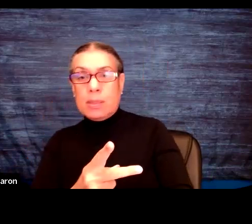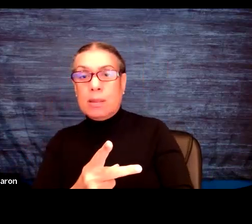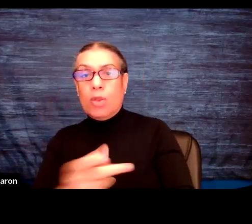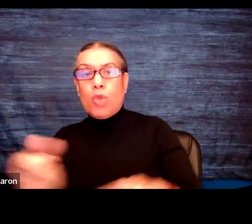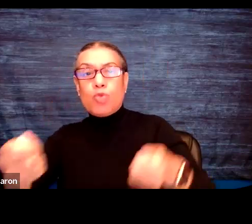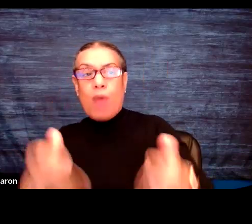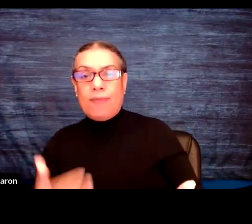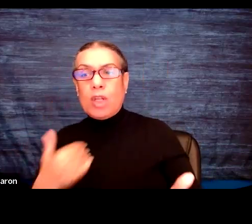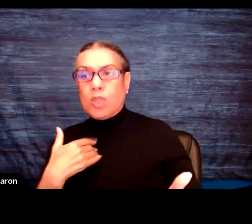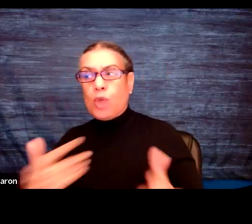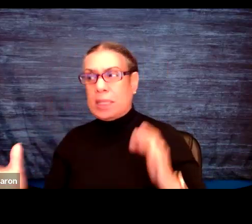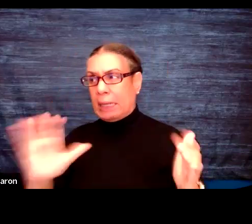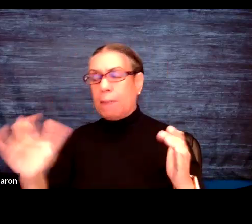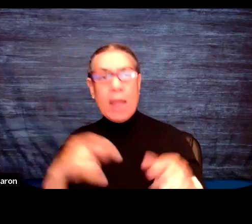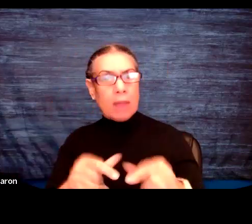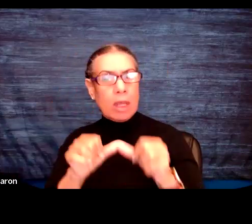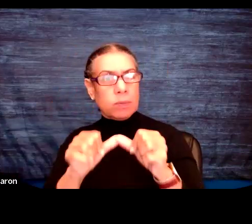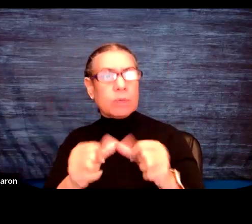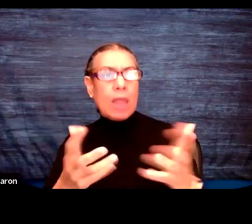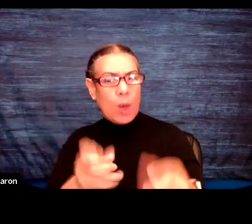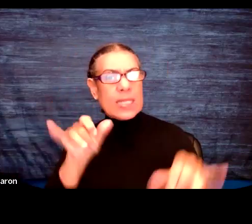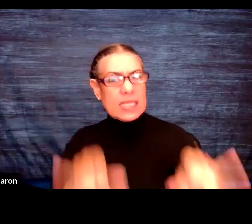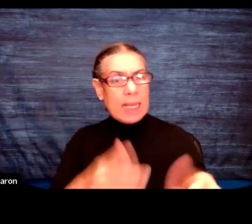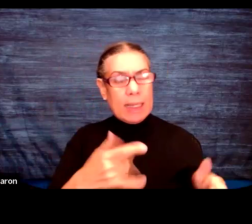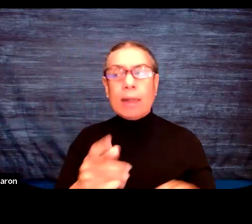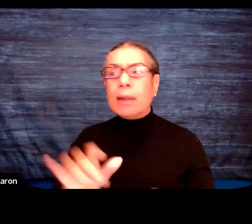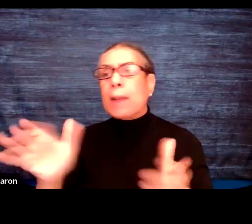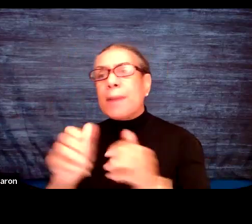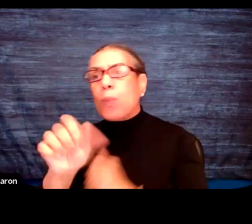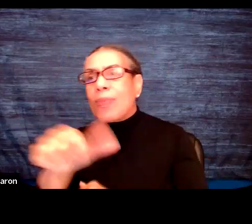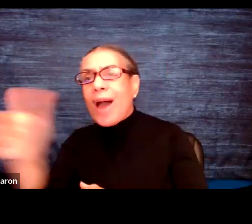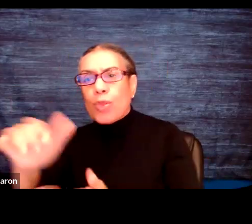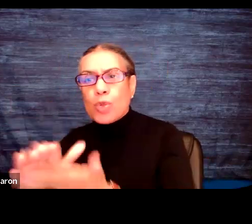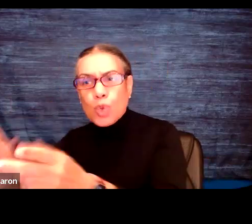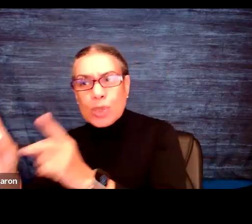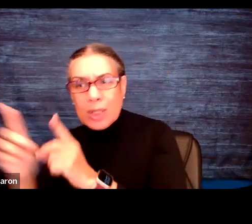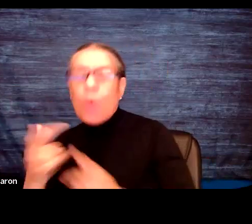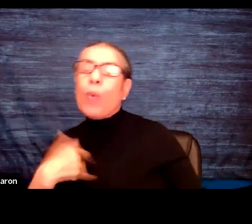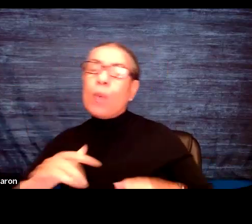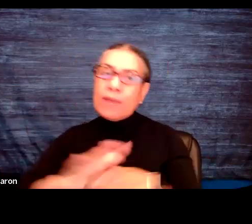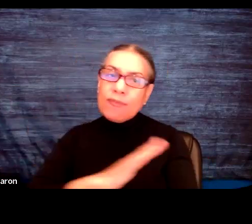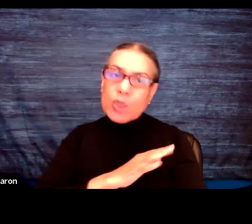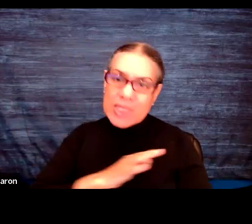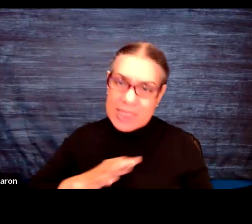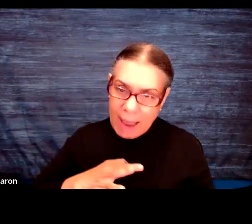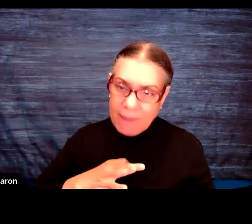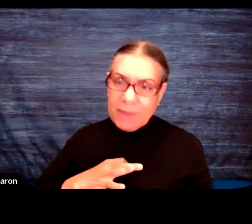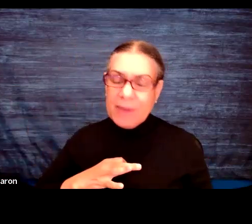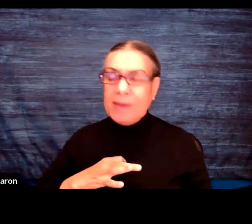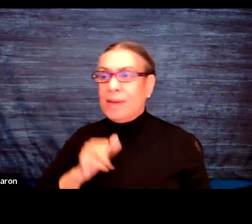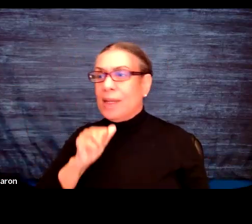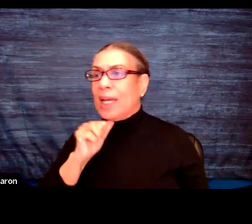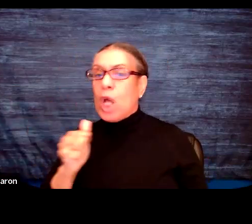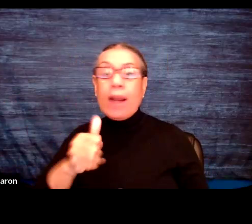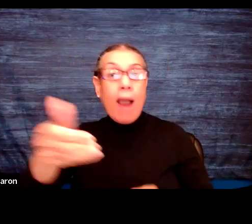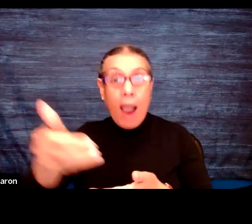get a competitive wage rate, compared to other districts so that we can stay fully staffed and, not just be able to